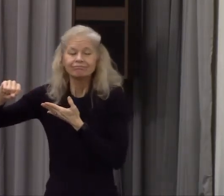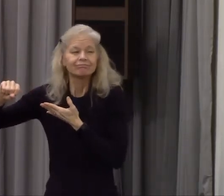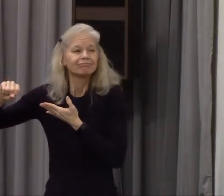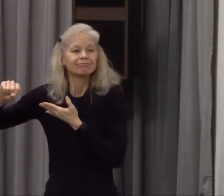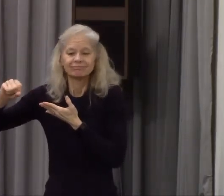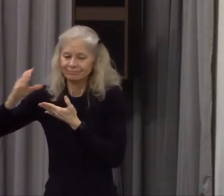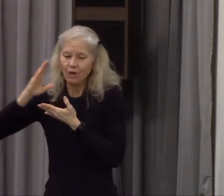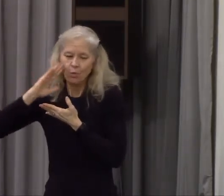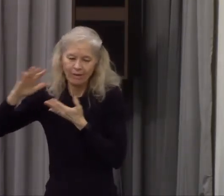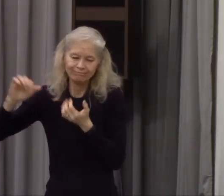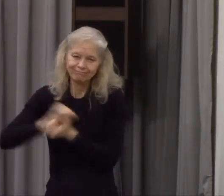Wow.